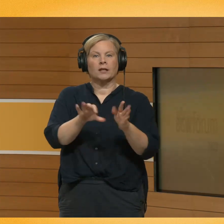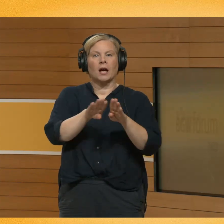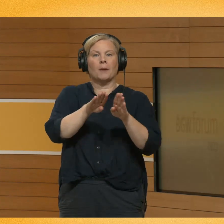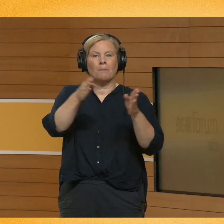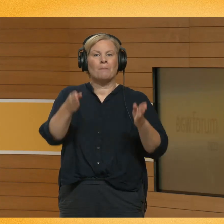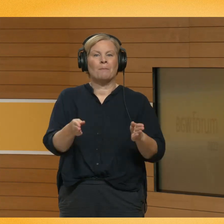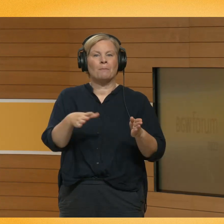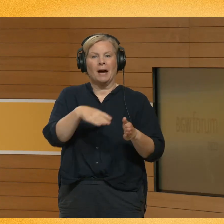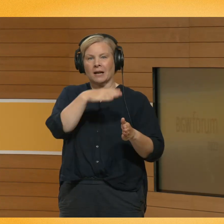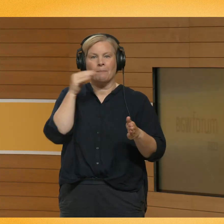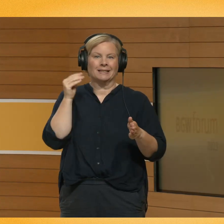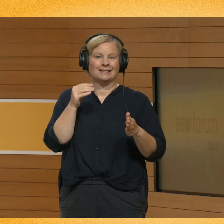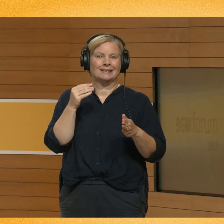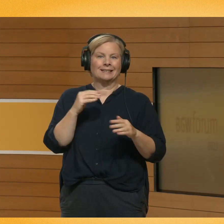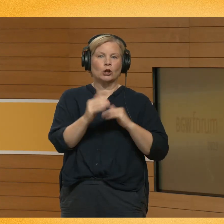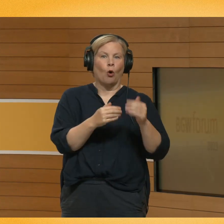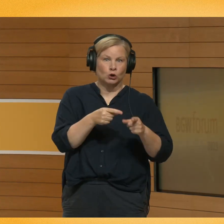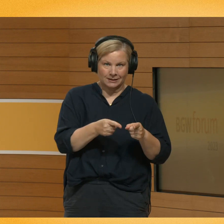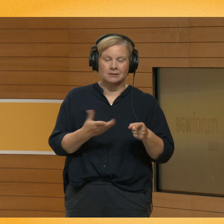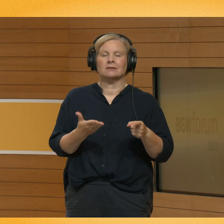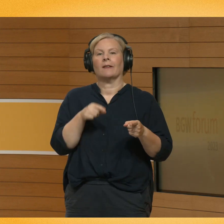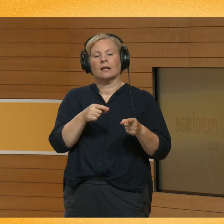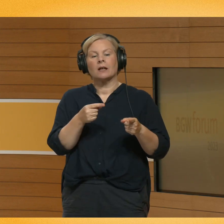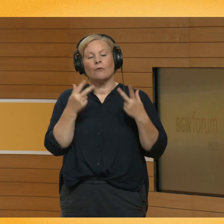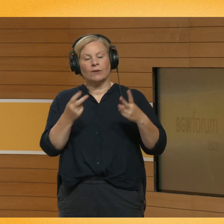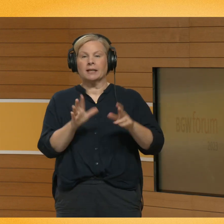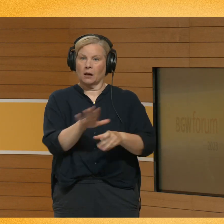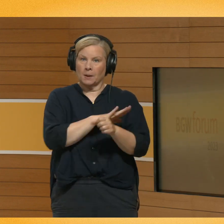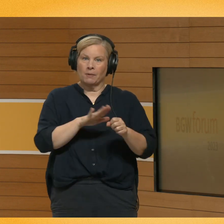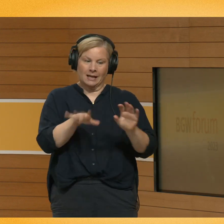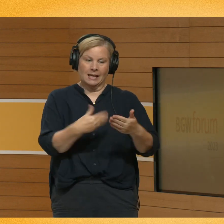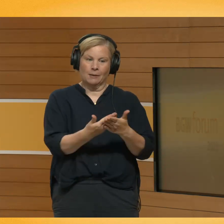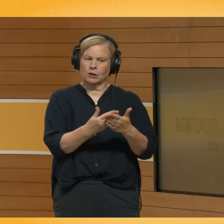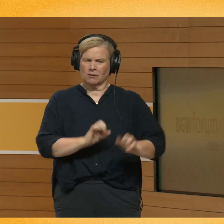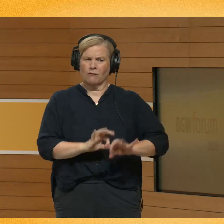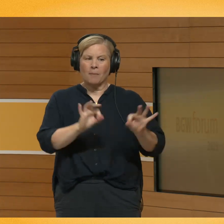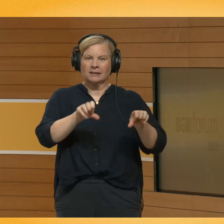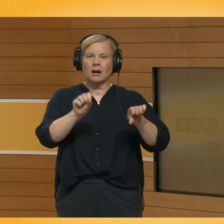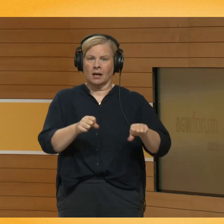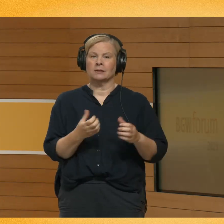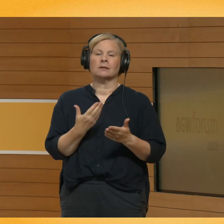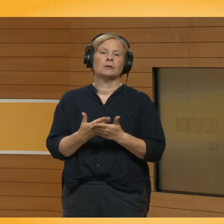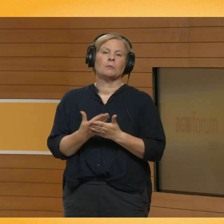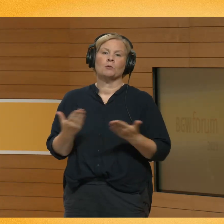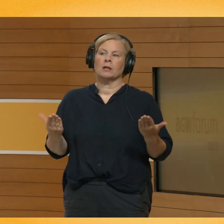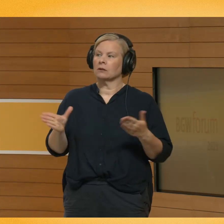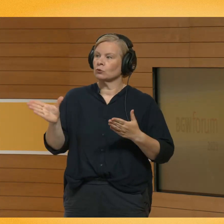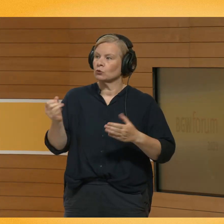areas where we could improve. And those were like cooperation and leadership, development of